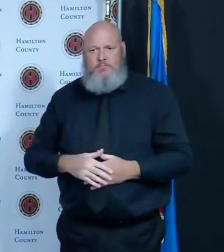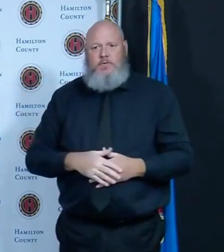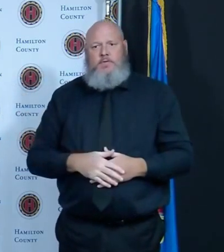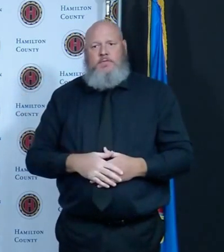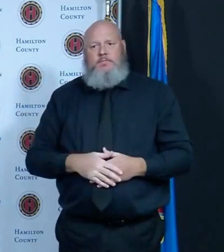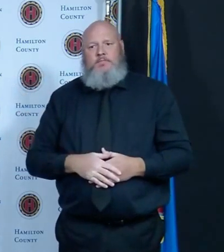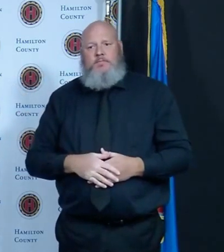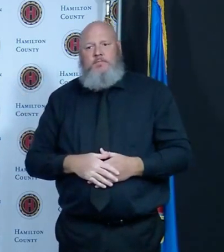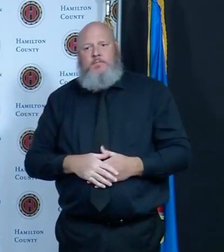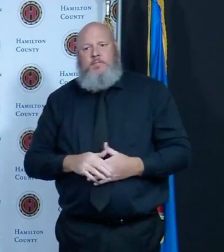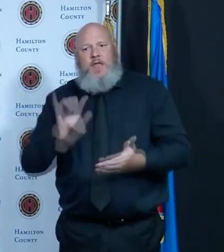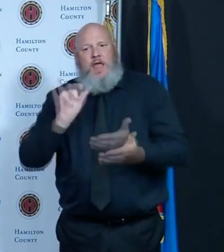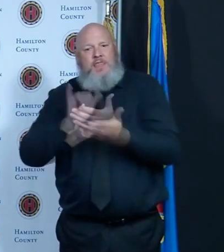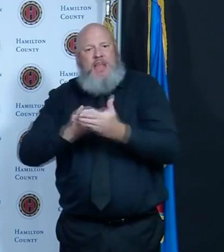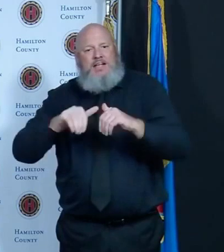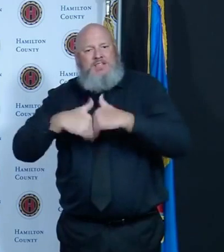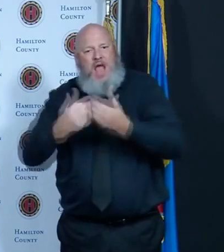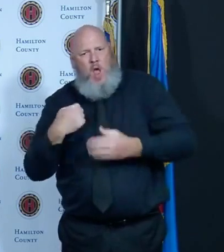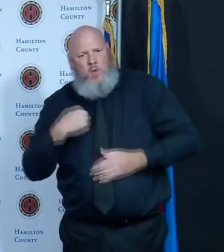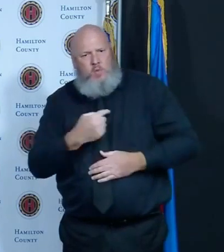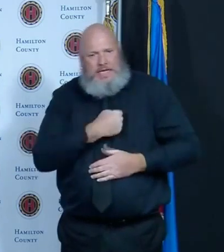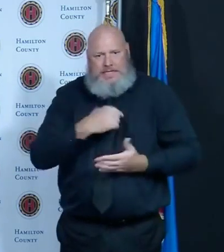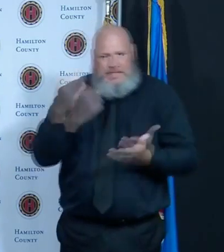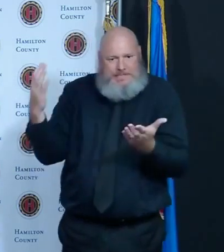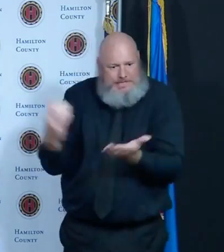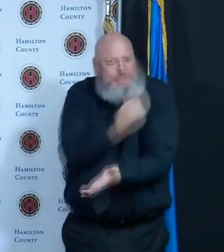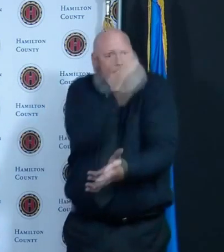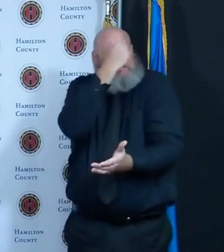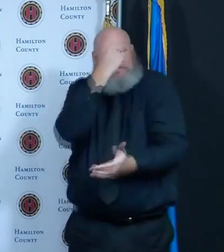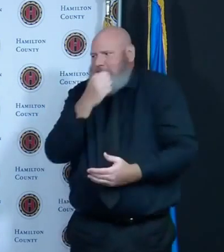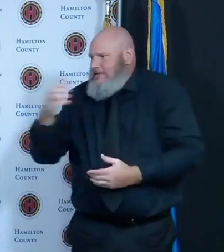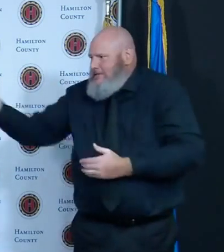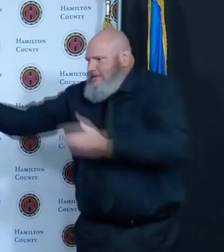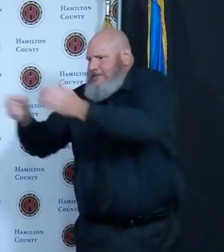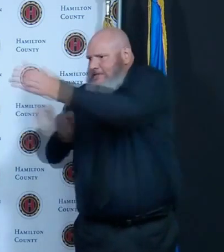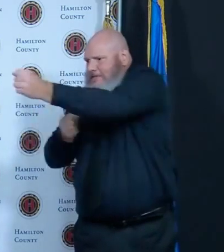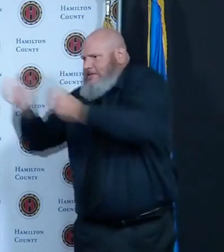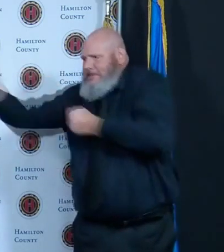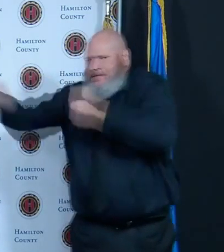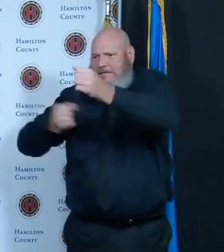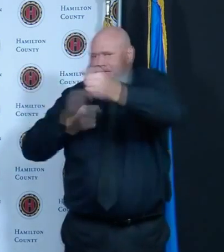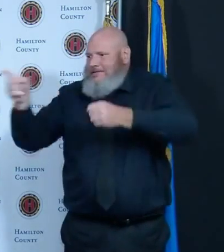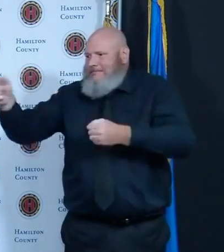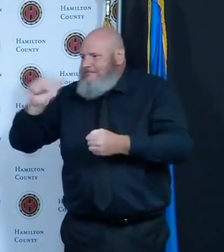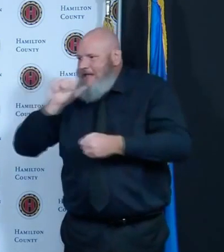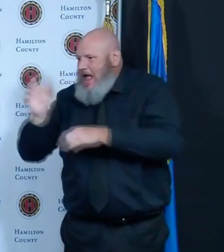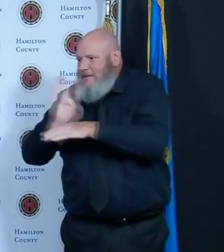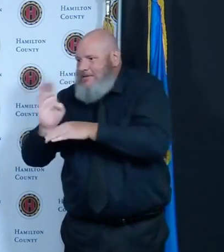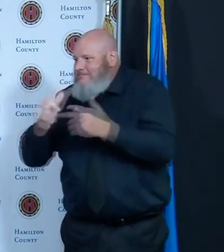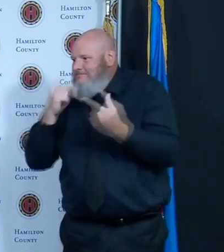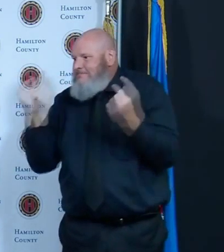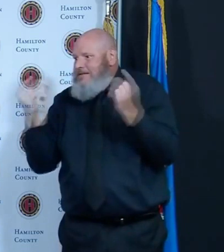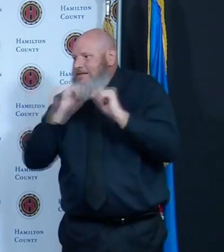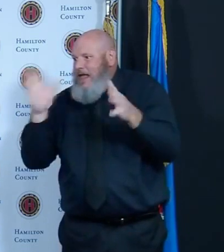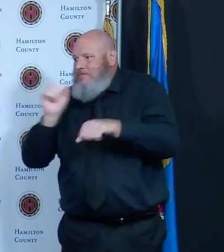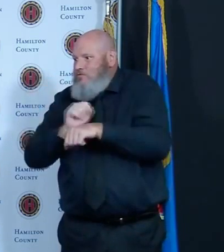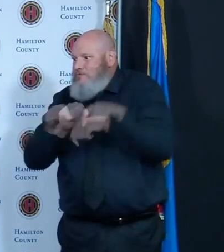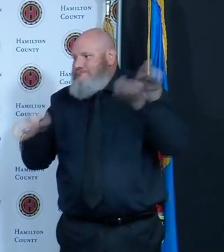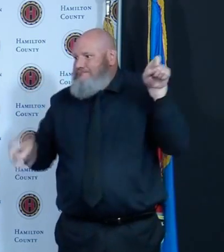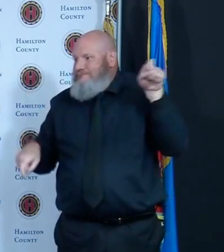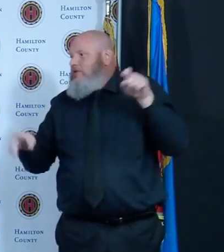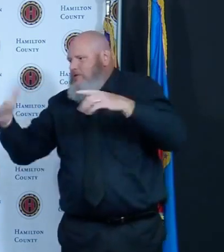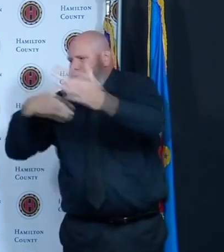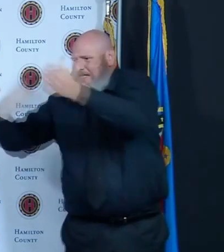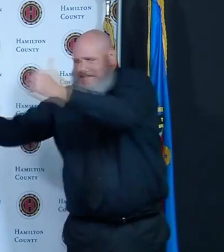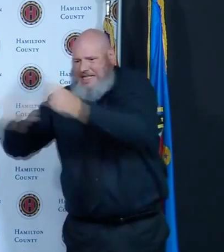COVID-19 response. The county administrator and HR director are currently working with the 911 center, public